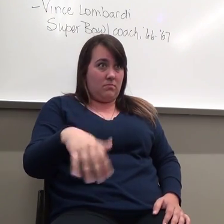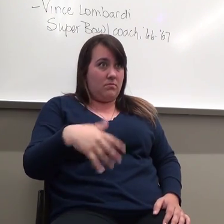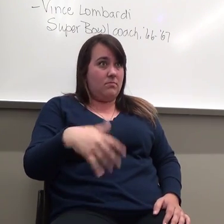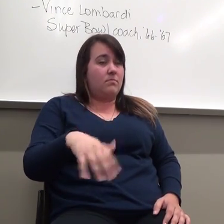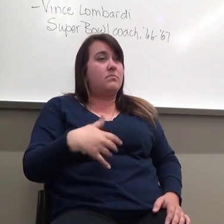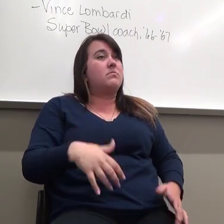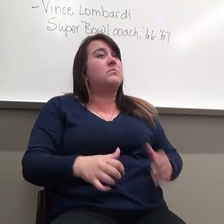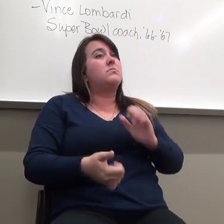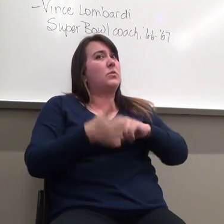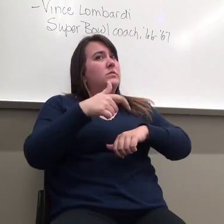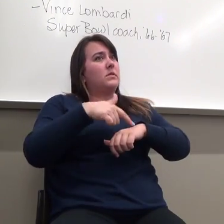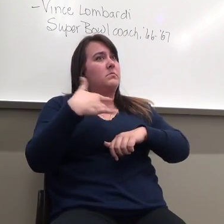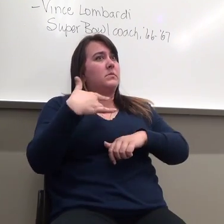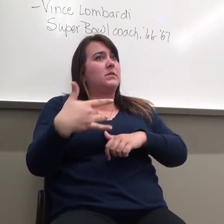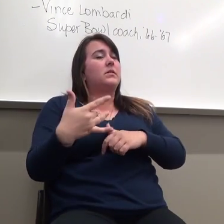Usually, I have a bunch of people that